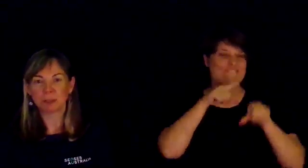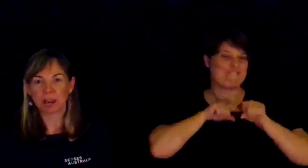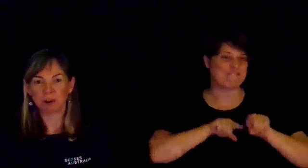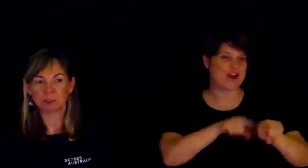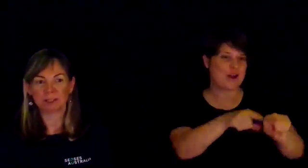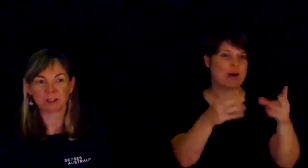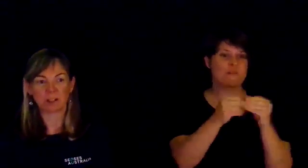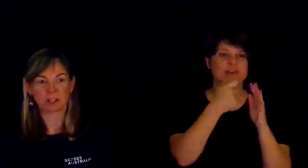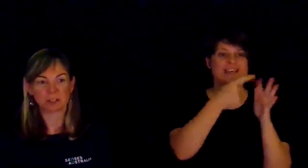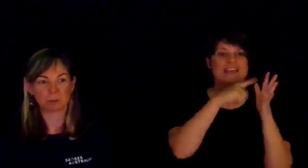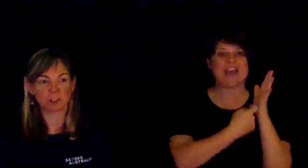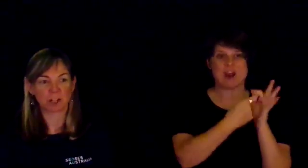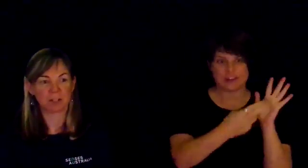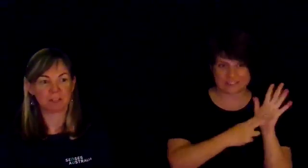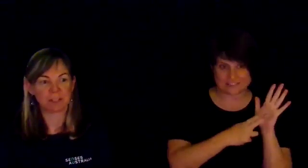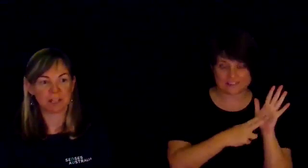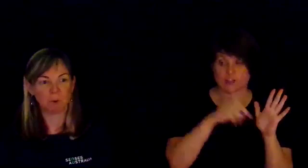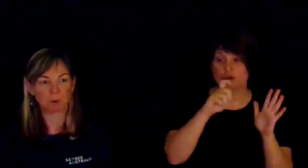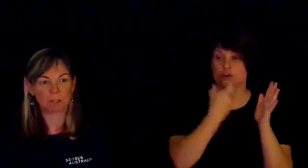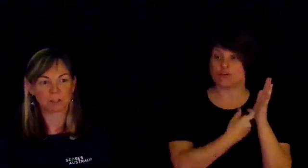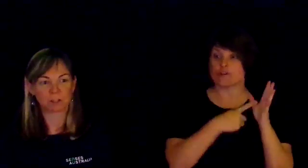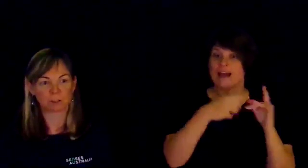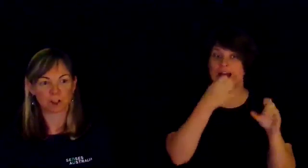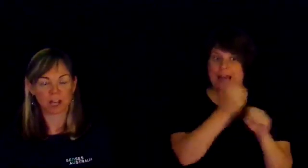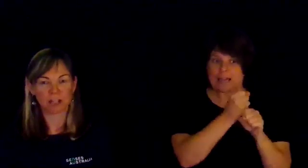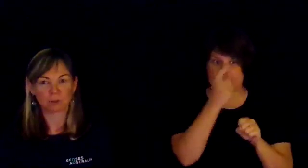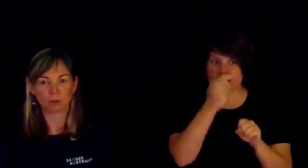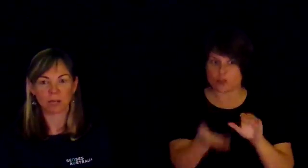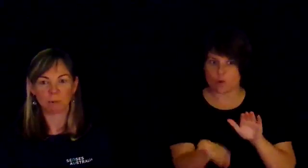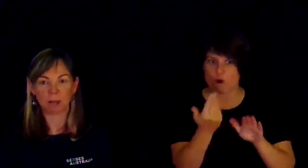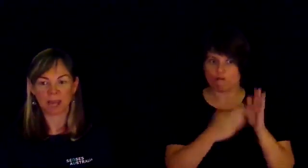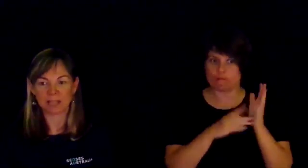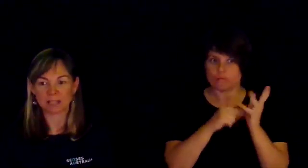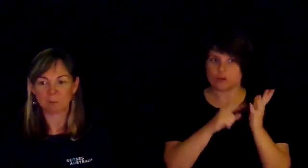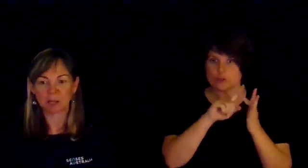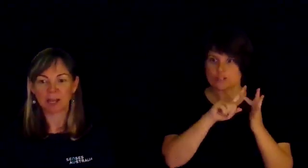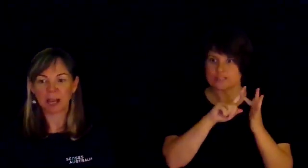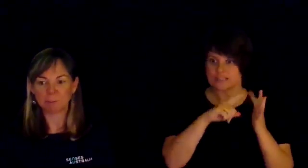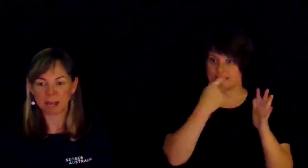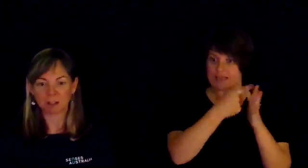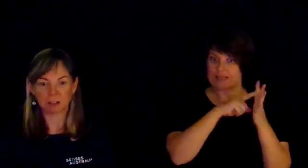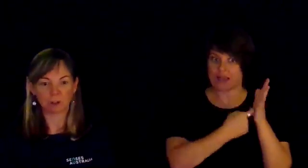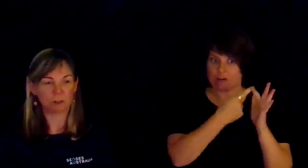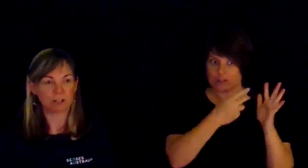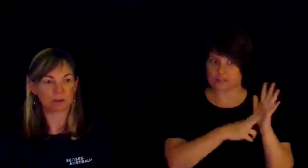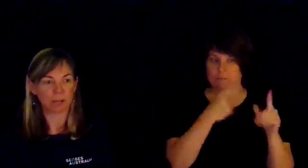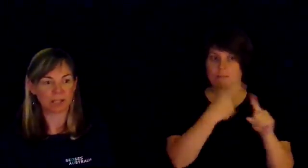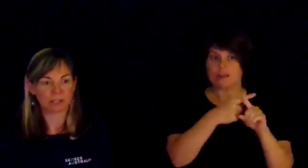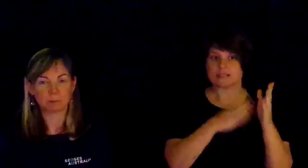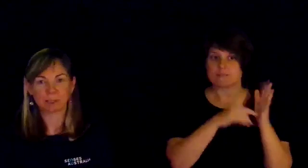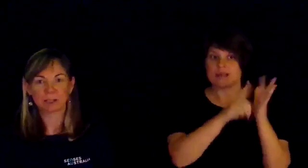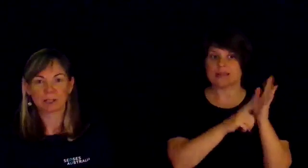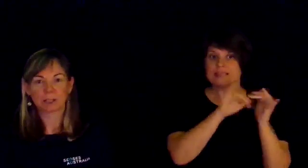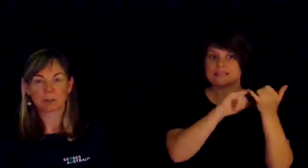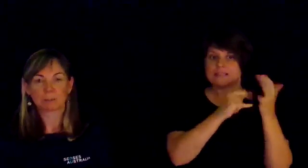you unmute Karen and Melissa? I just want to check if there's any more questions on chat or any more hands up. And Paula, I know you had your